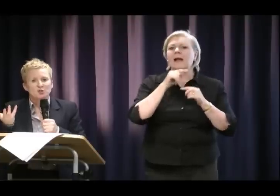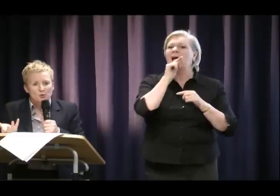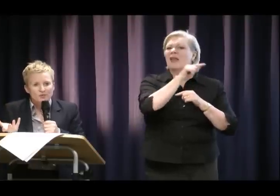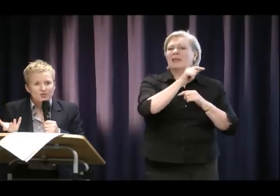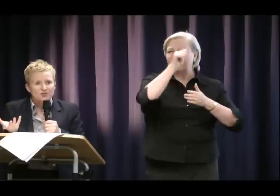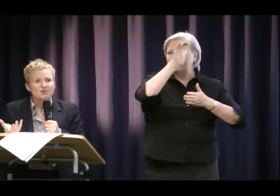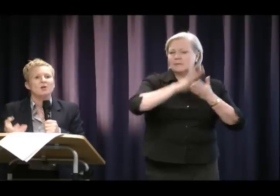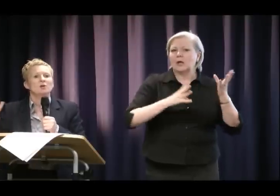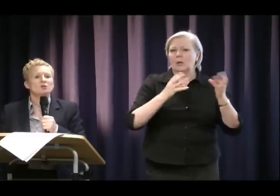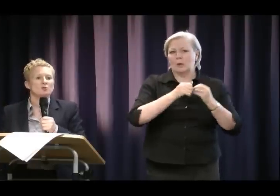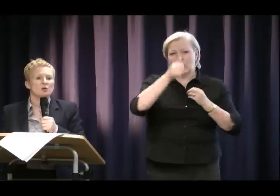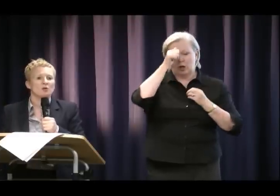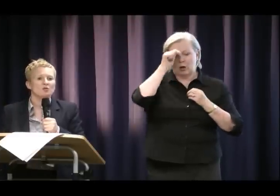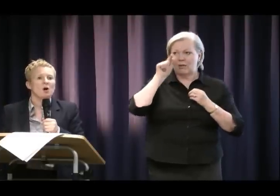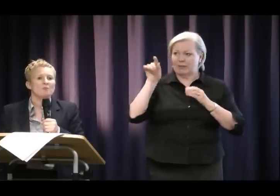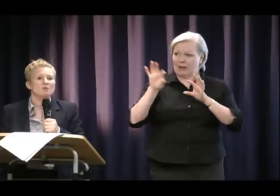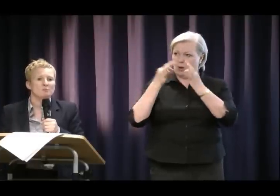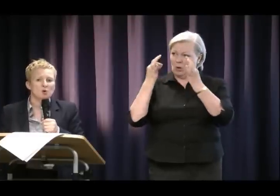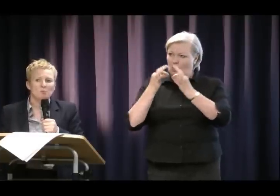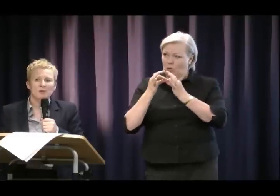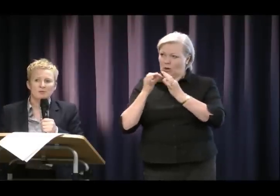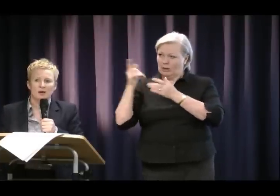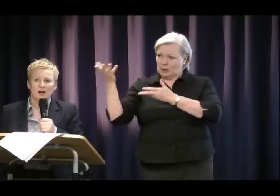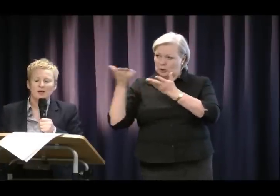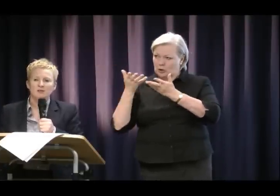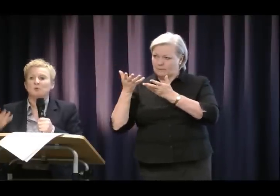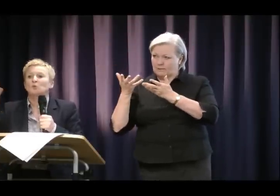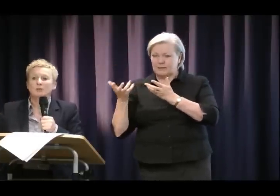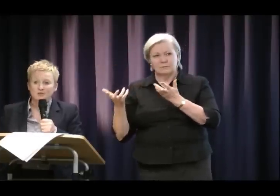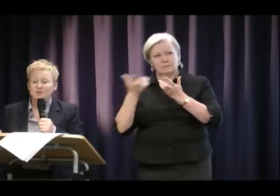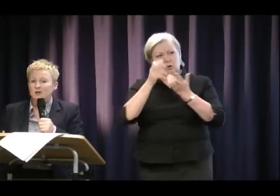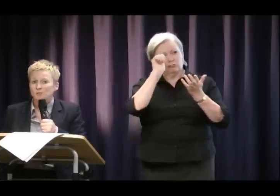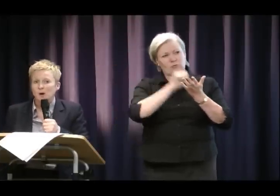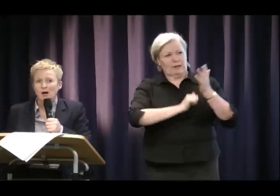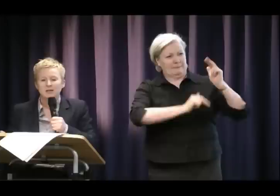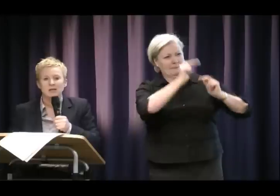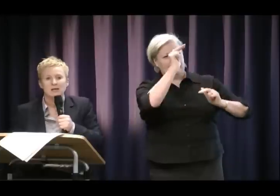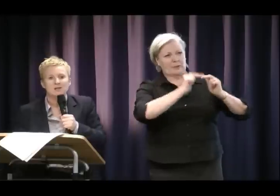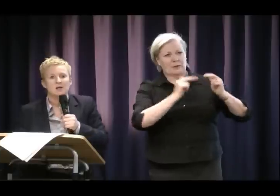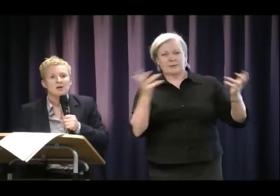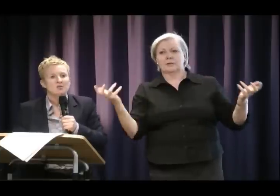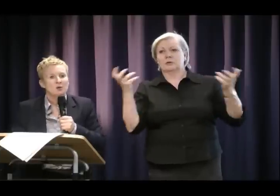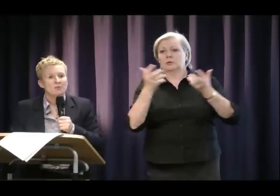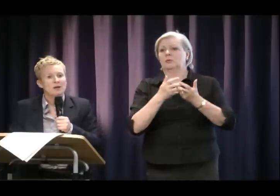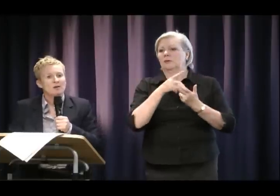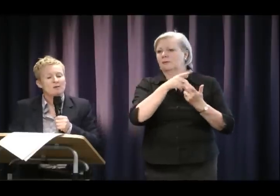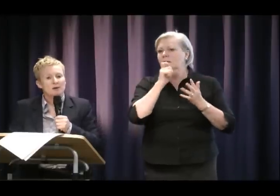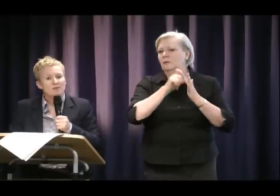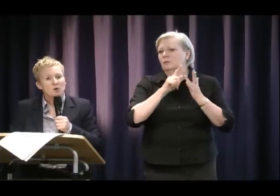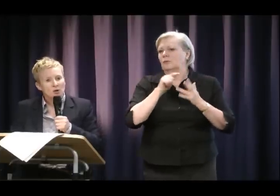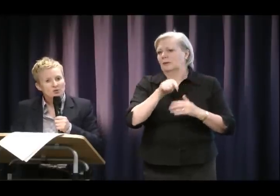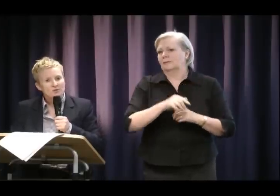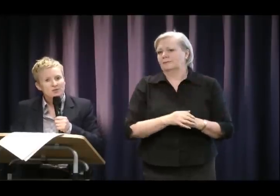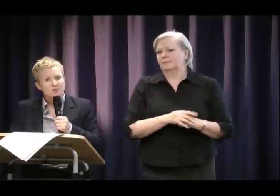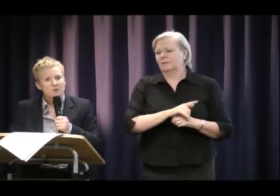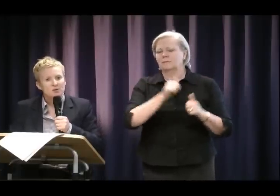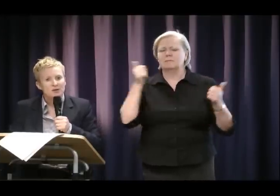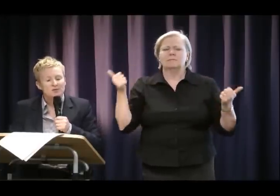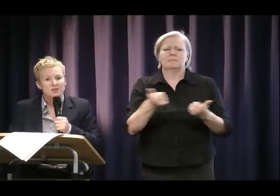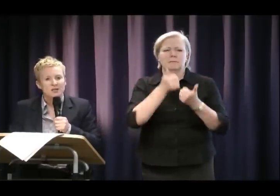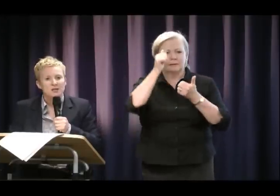organisations' services to the types of property and buildings that you might need. So they've got lots